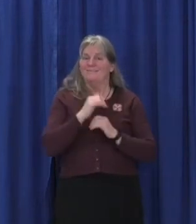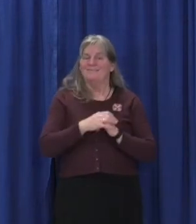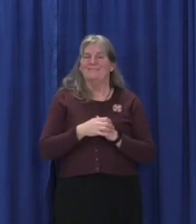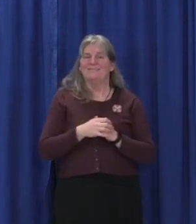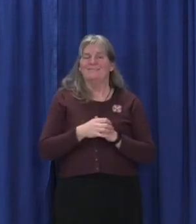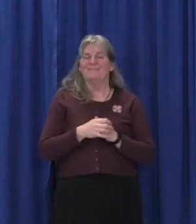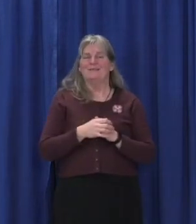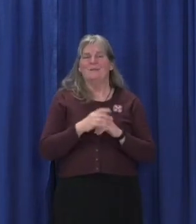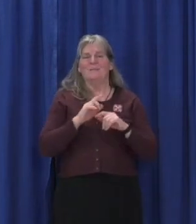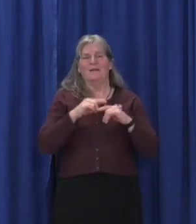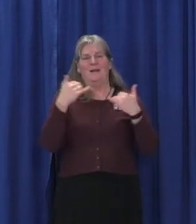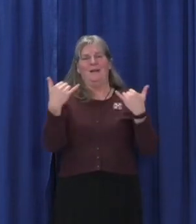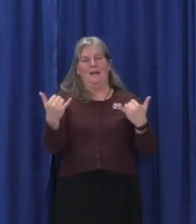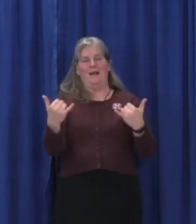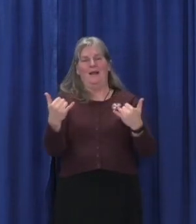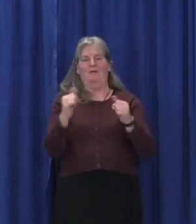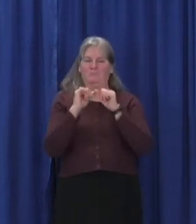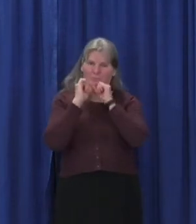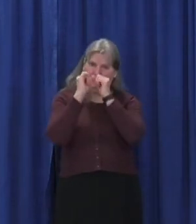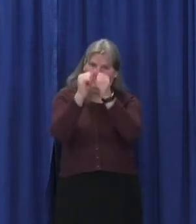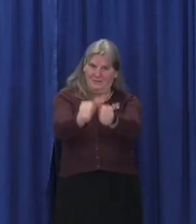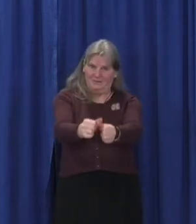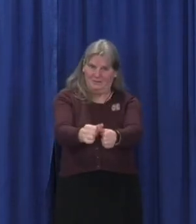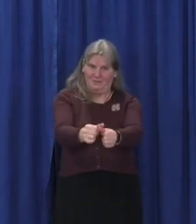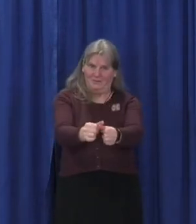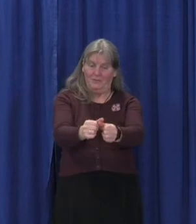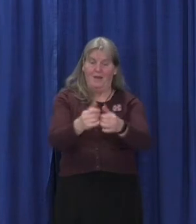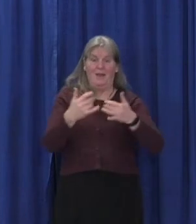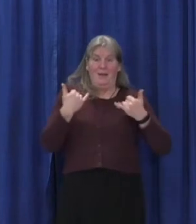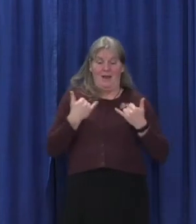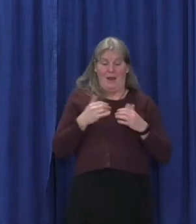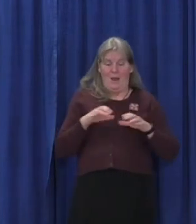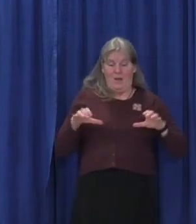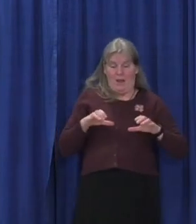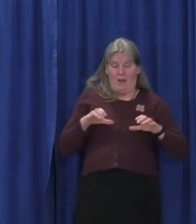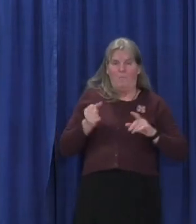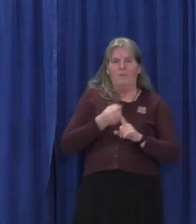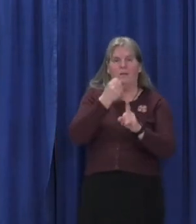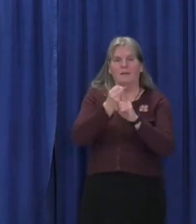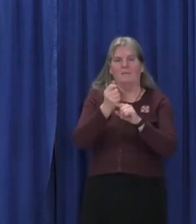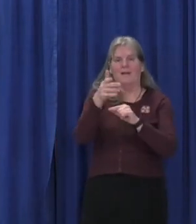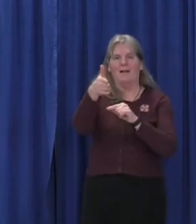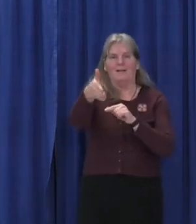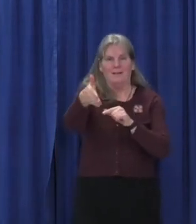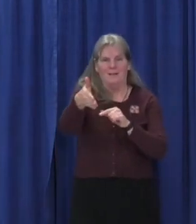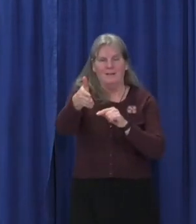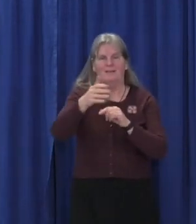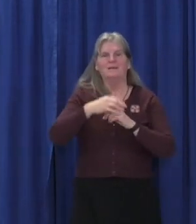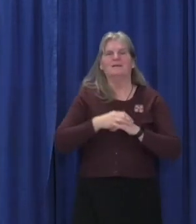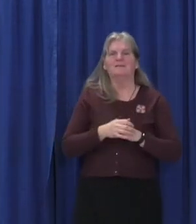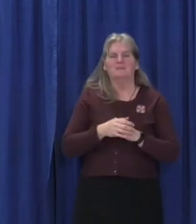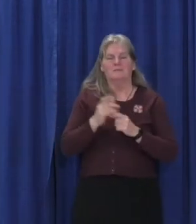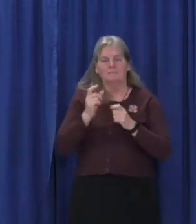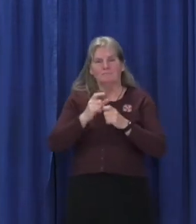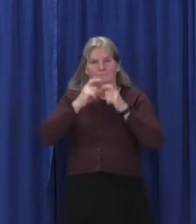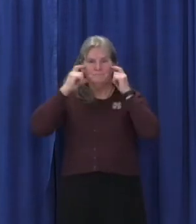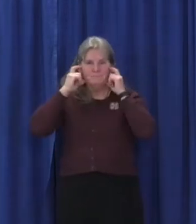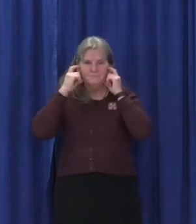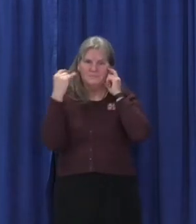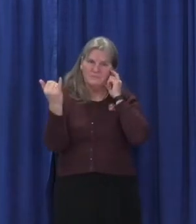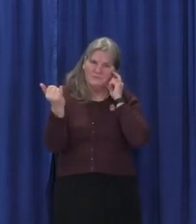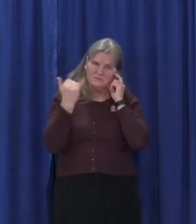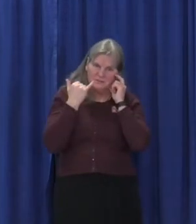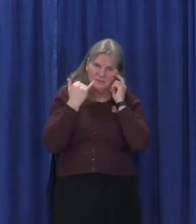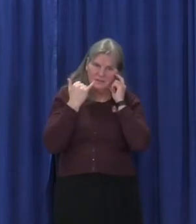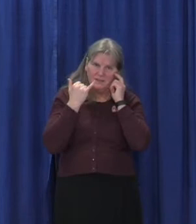Now is really the time to keep this up because what we do now really matters. We need to wear our masks, to take